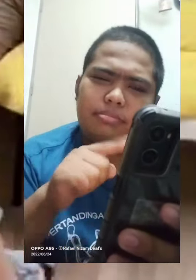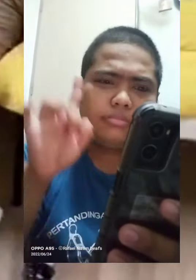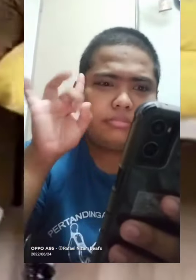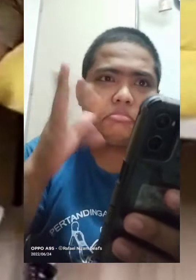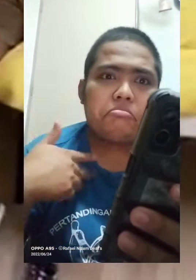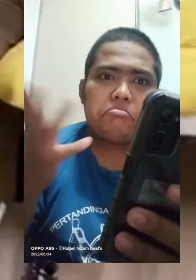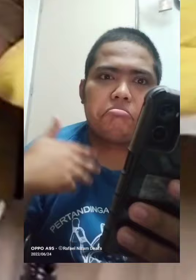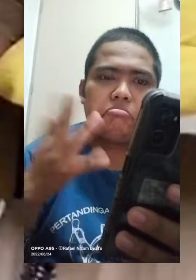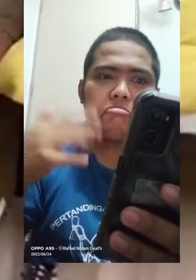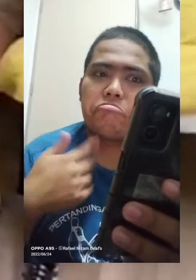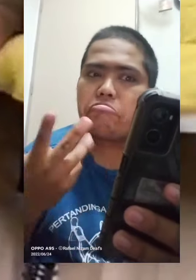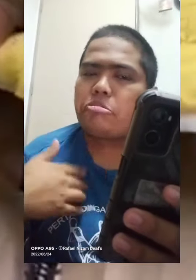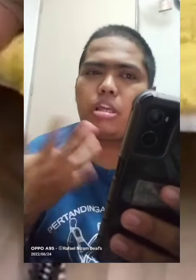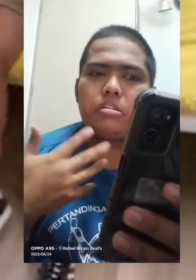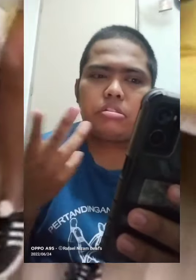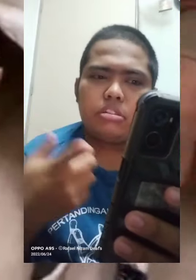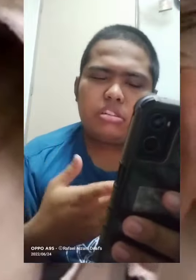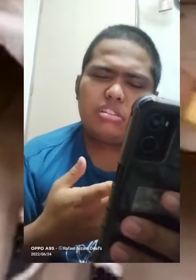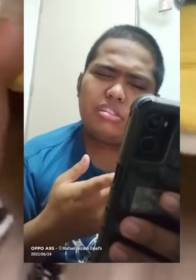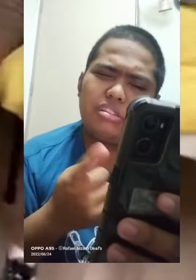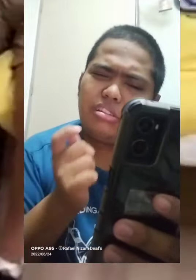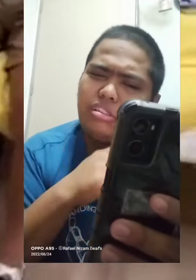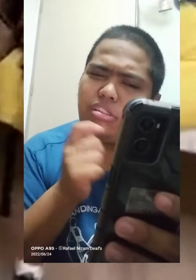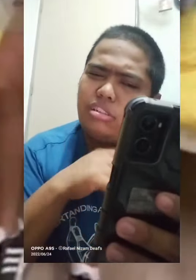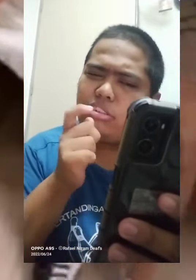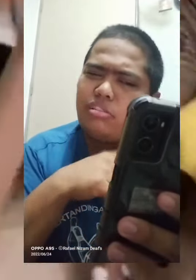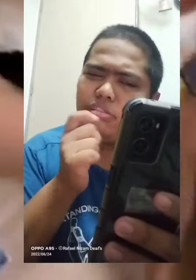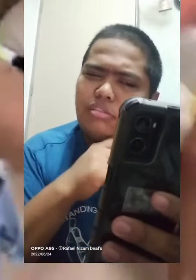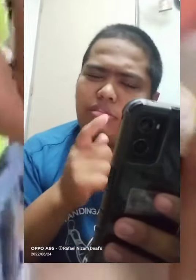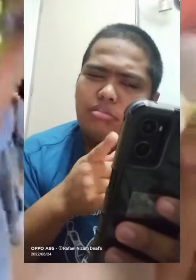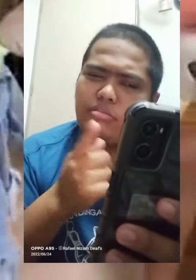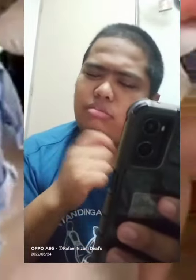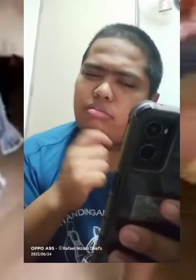bring a friend, so we can have a nap with your friend. So. Well, why is he in our room?